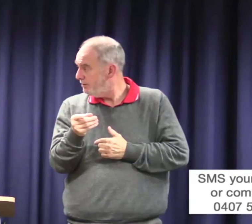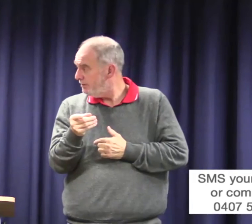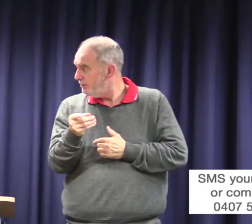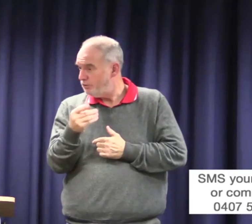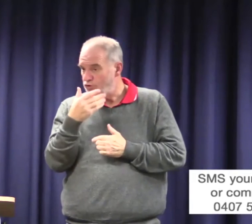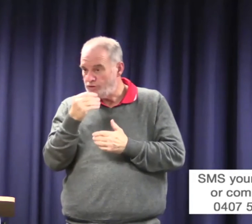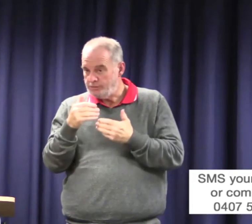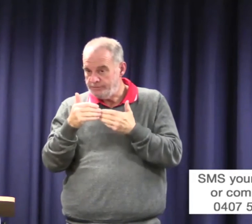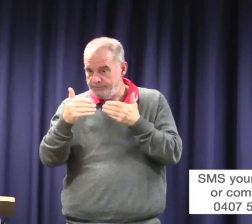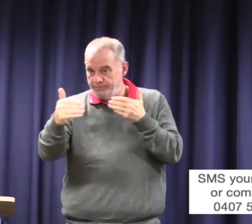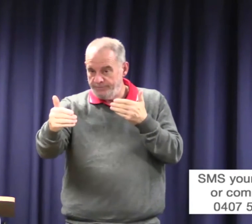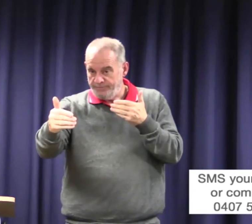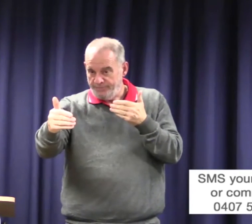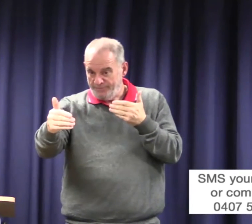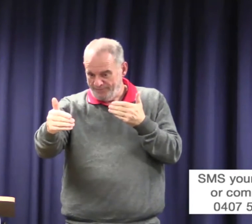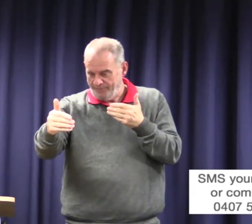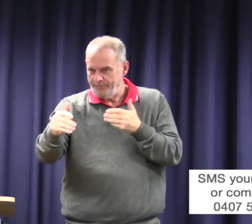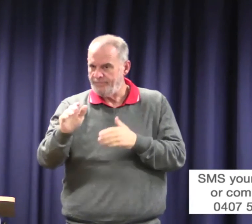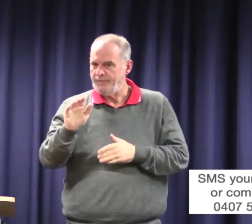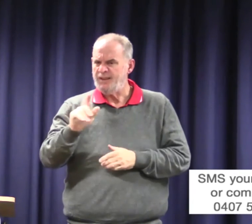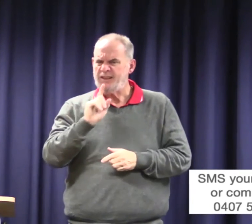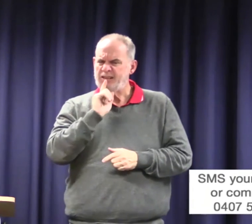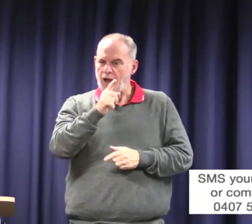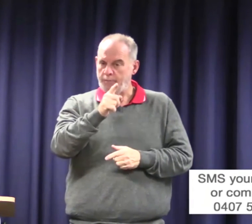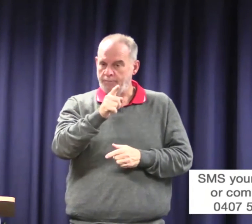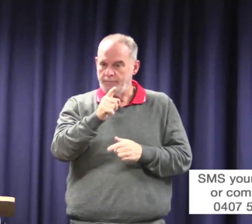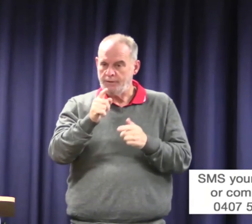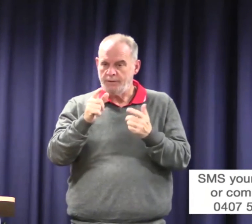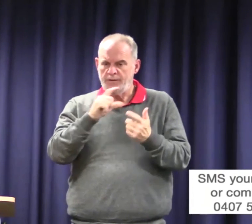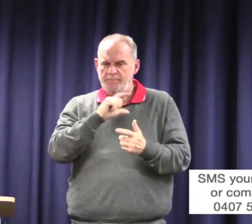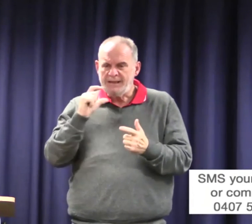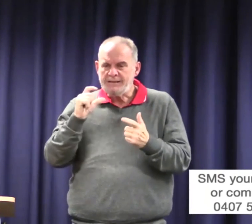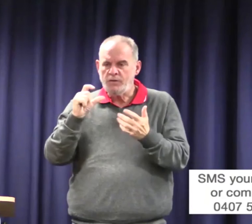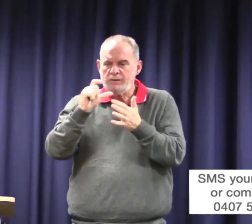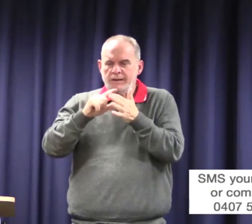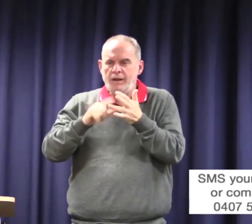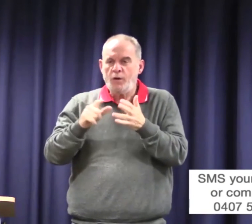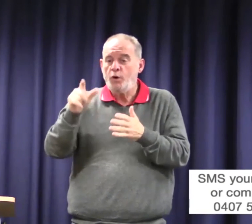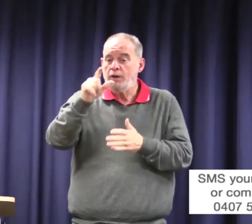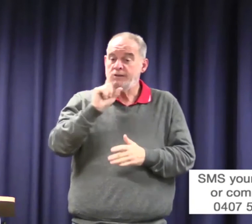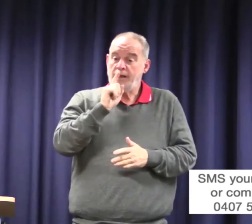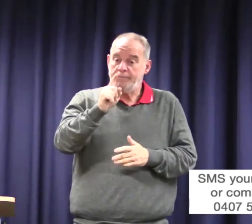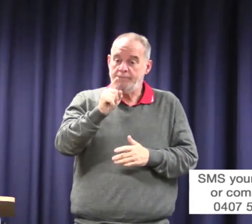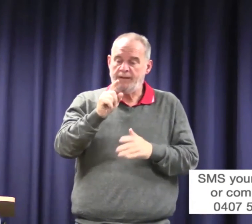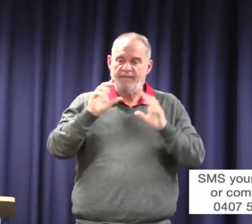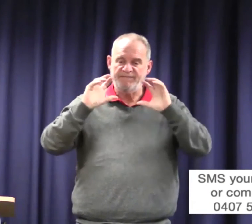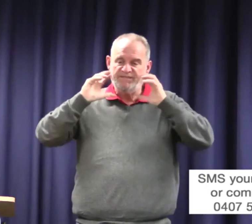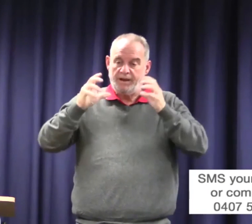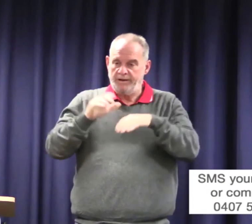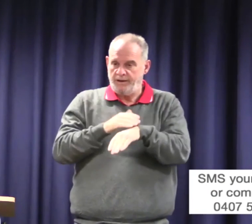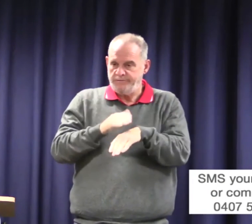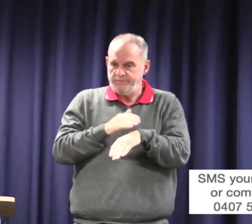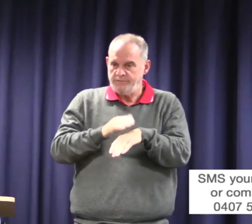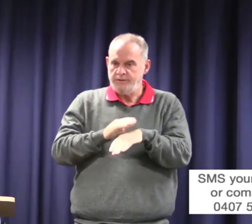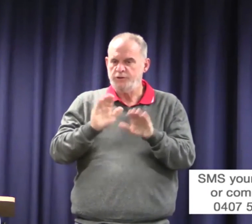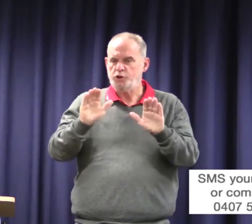Now, we've got 6 months until Christmas time with our services reinstated. So